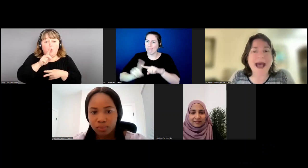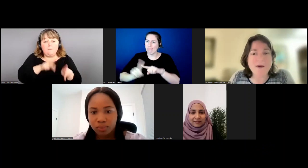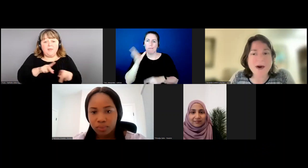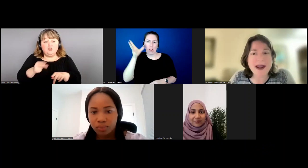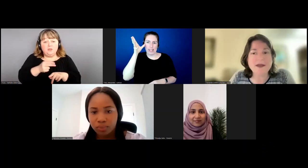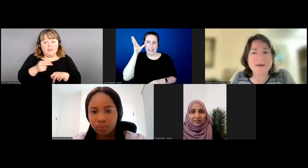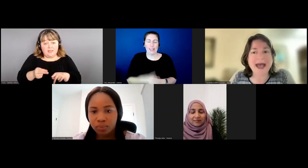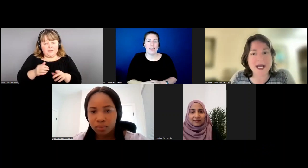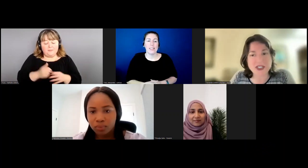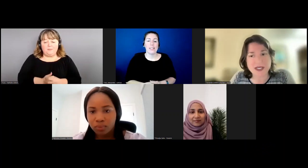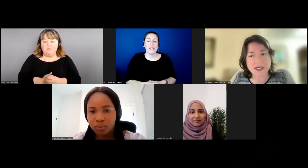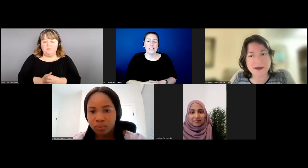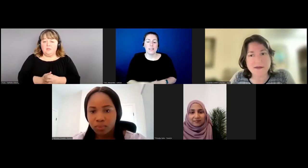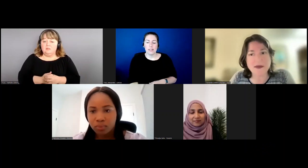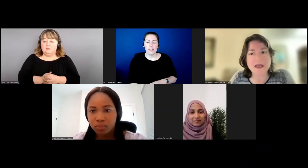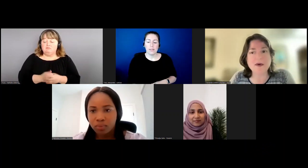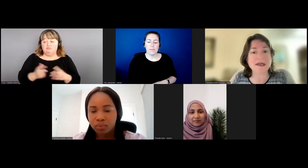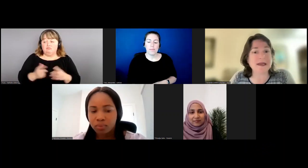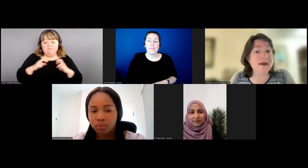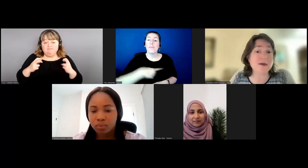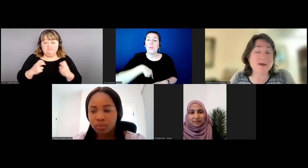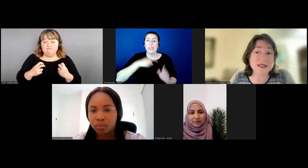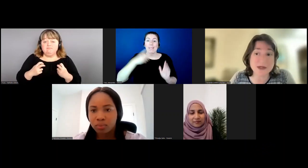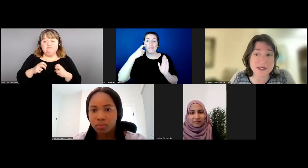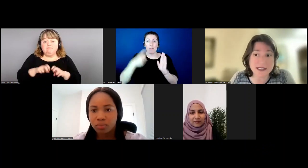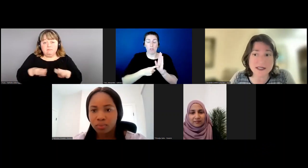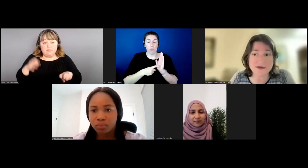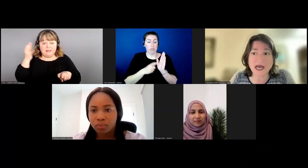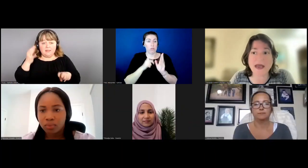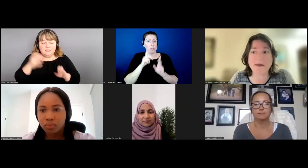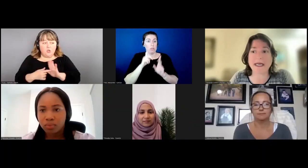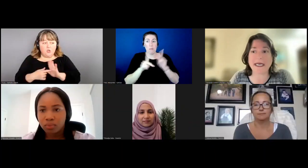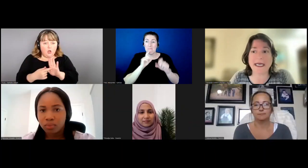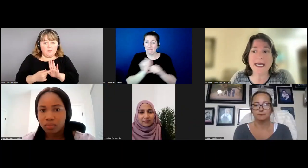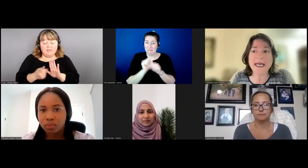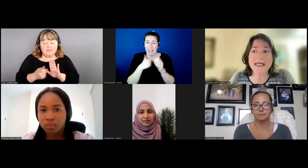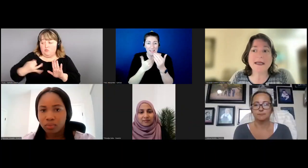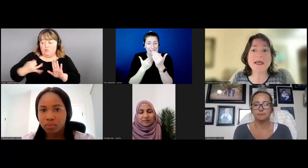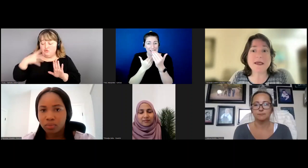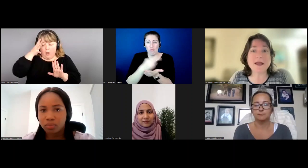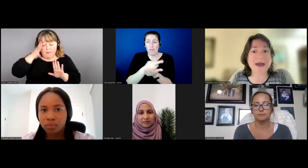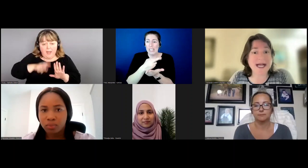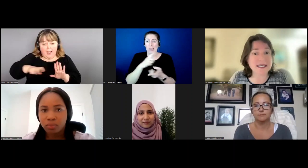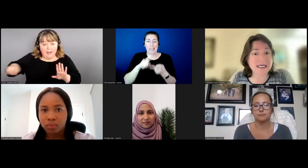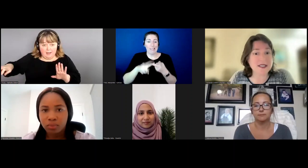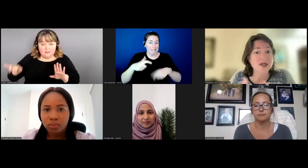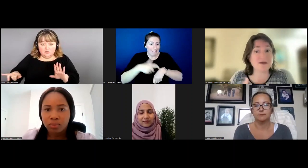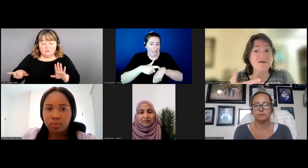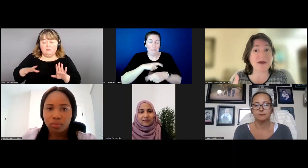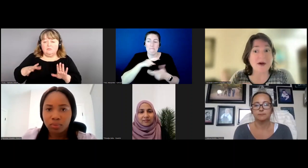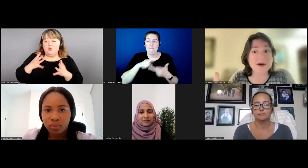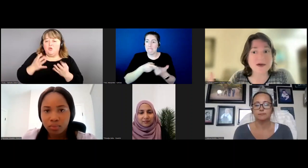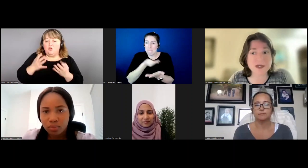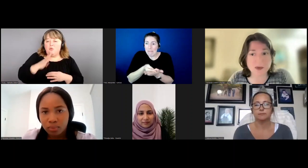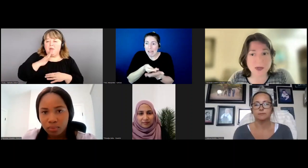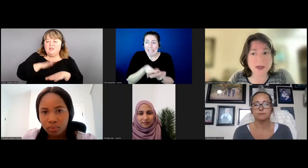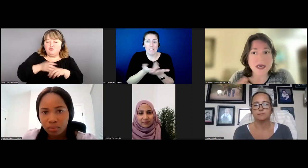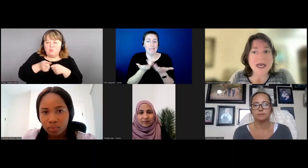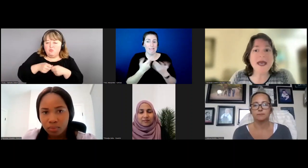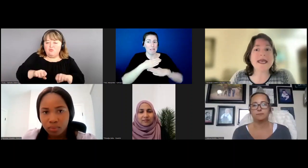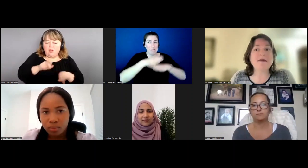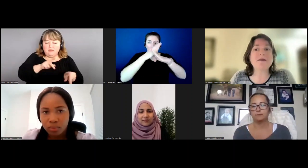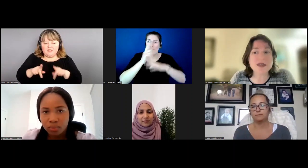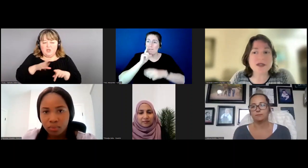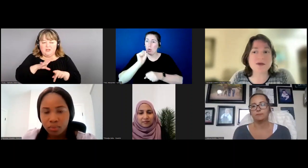acknowledge the power and the passion that people with limited resources of time and money, limited capacity in terms of barriers to